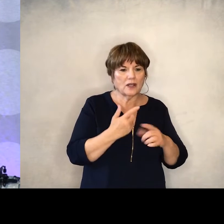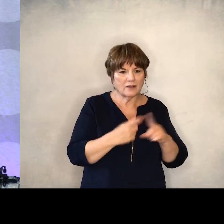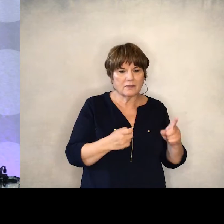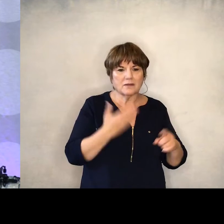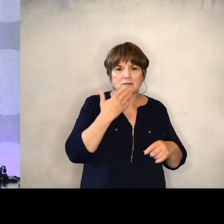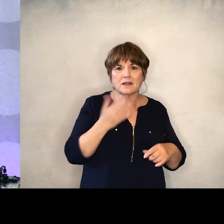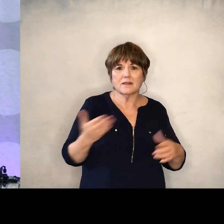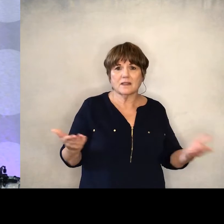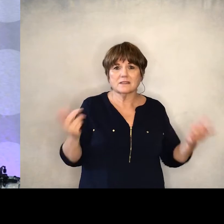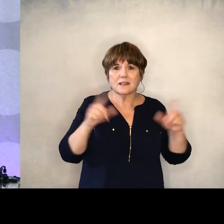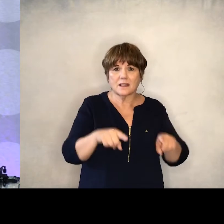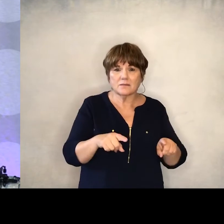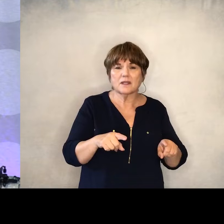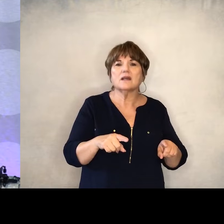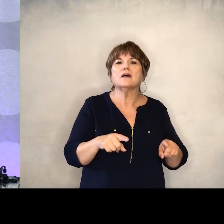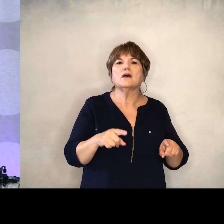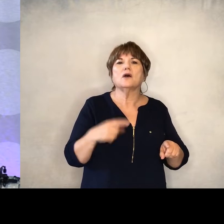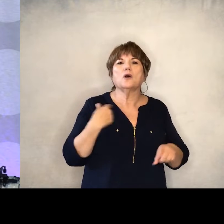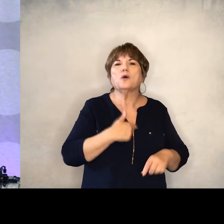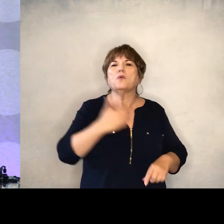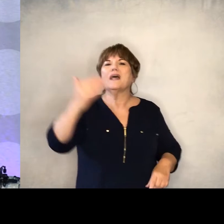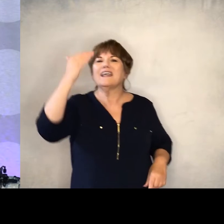we know it.